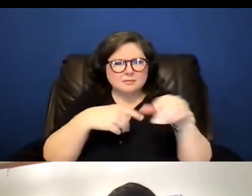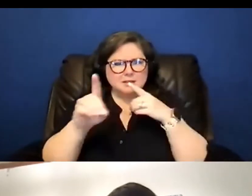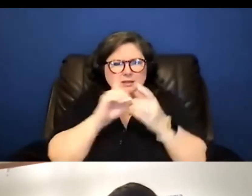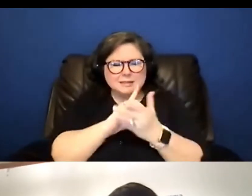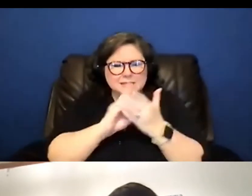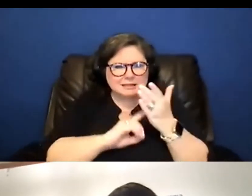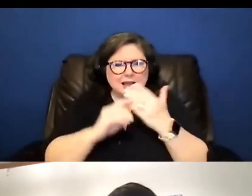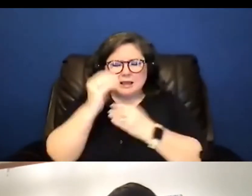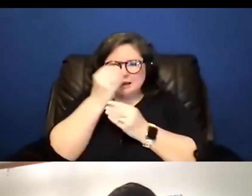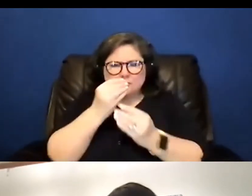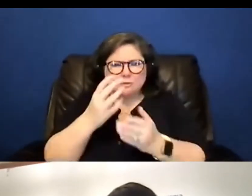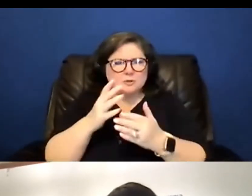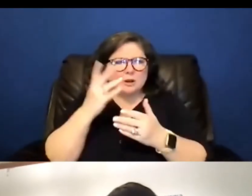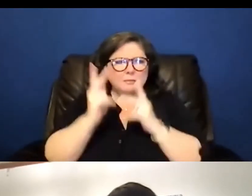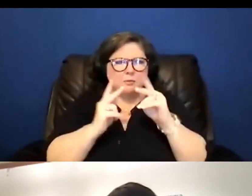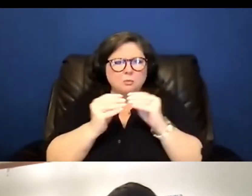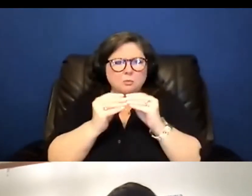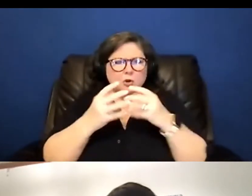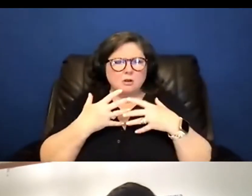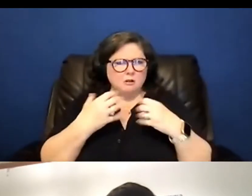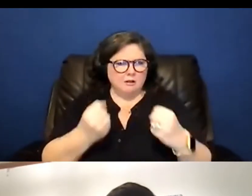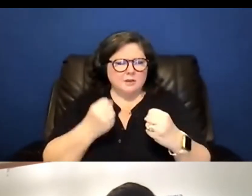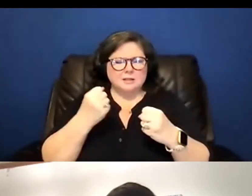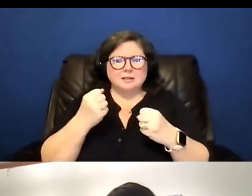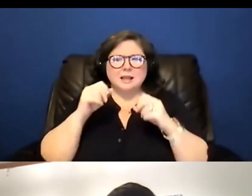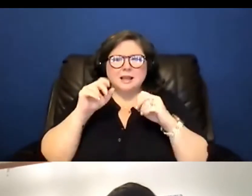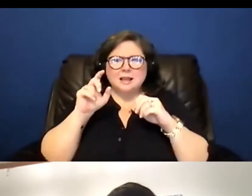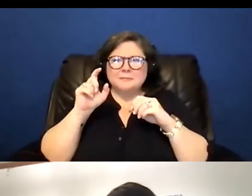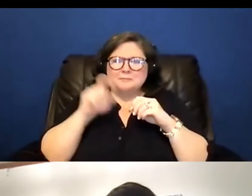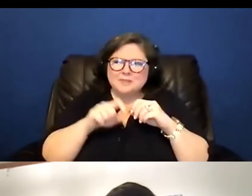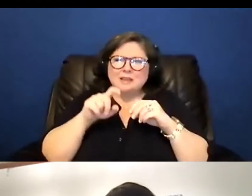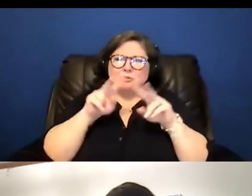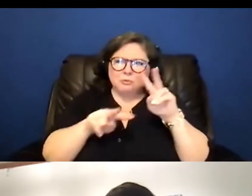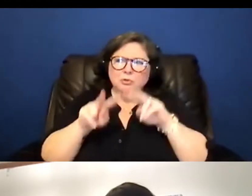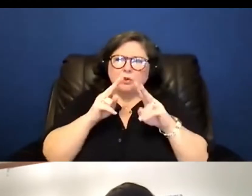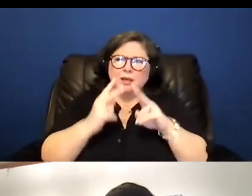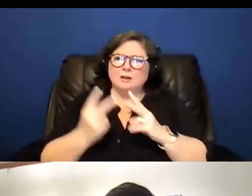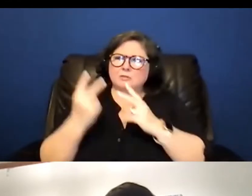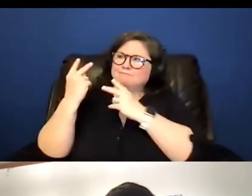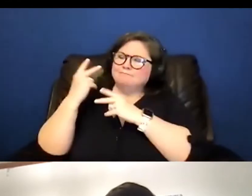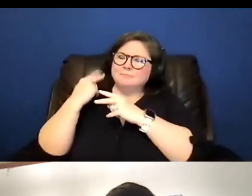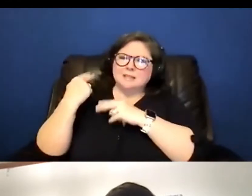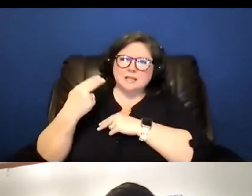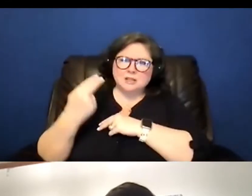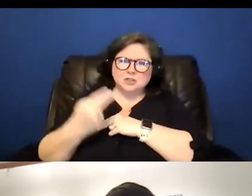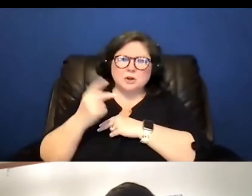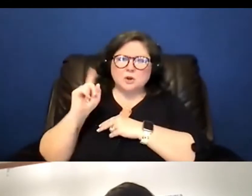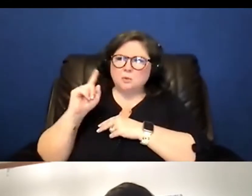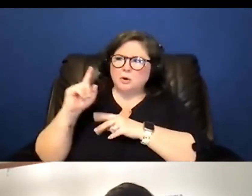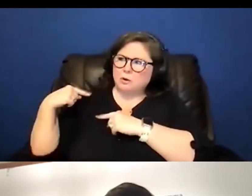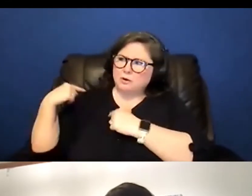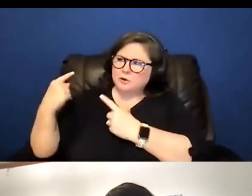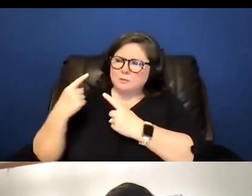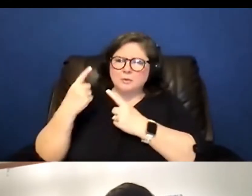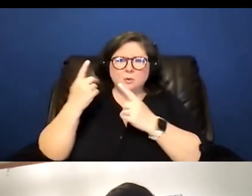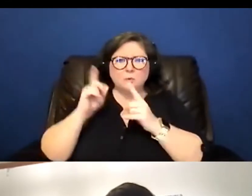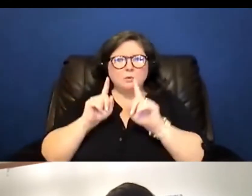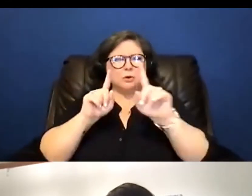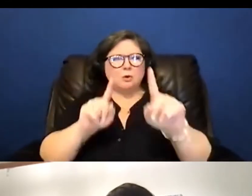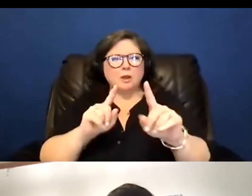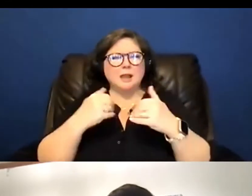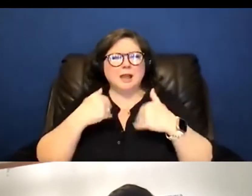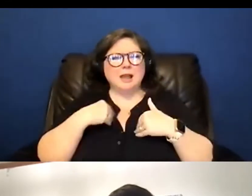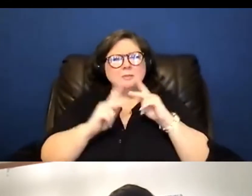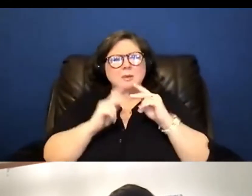that we have to look at our own history, look at where we've come from and where we're going. And I think that having people to talk about that